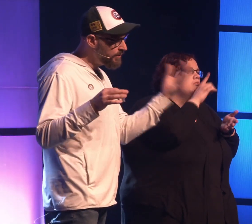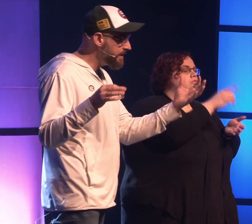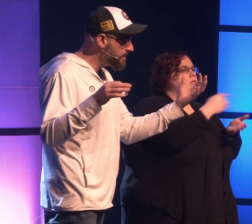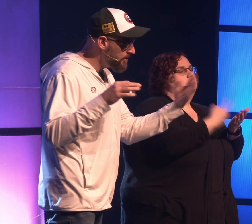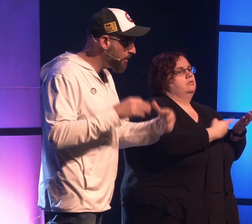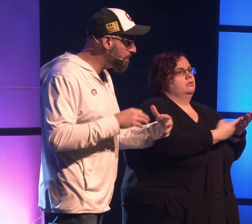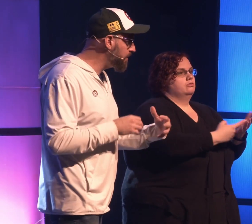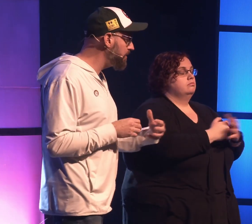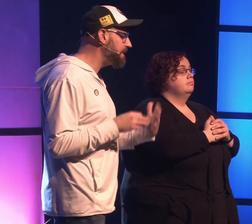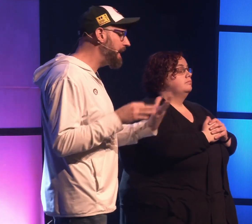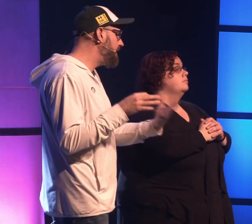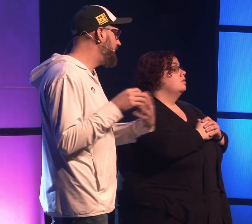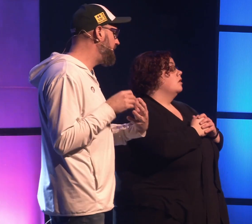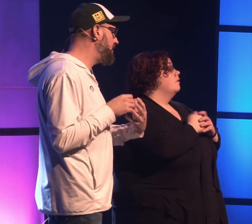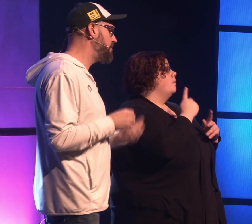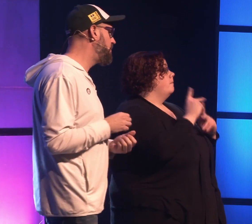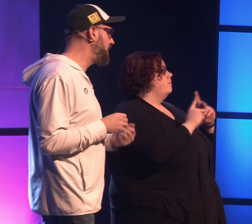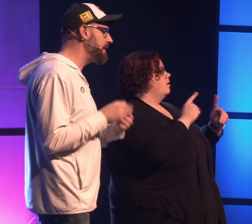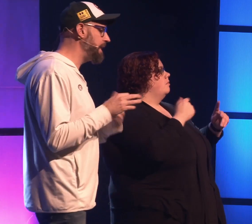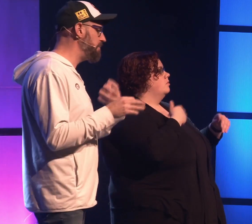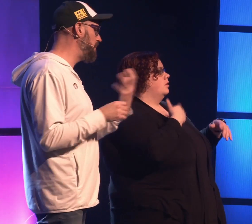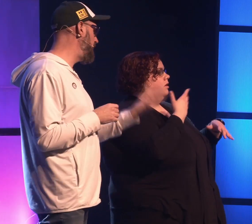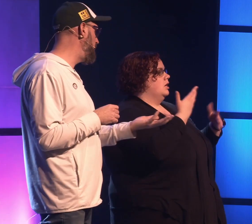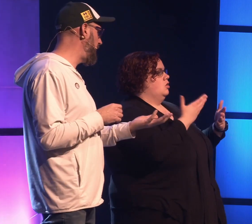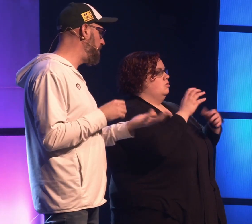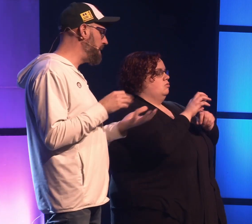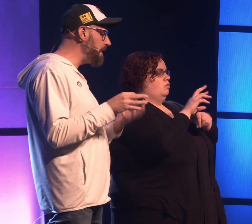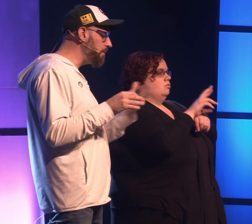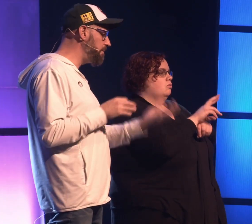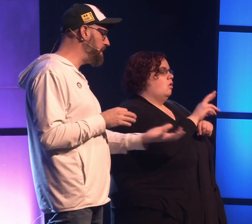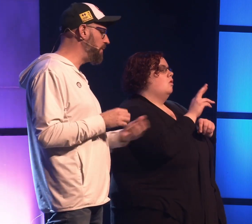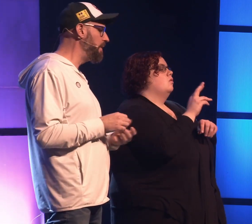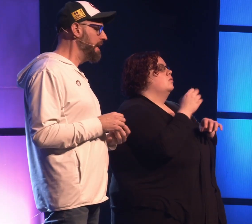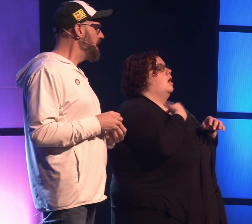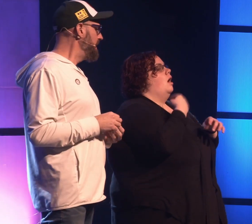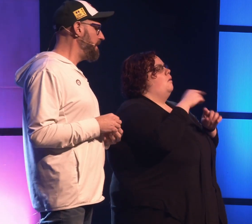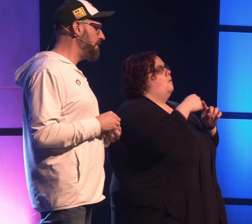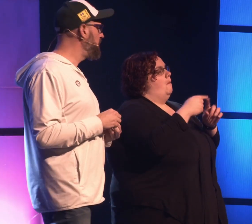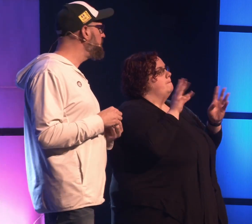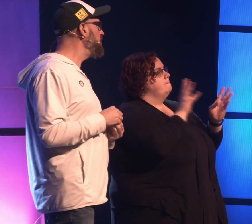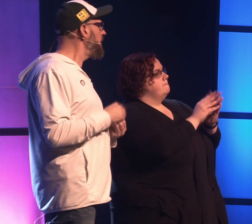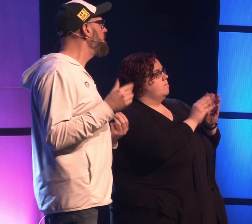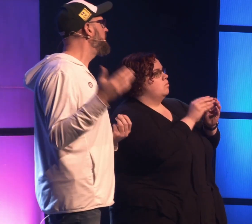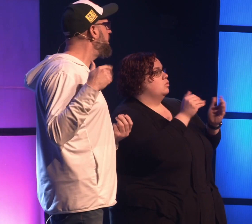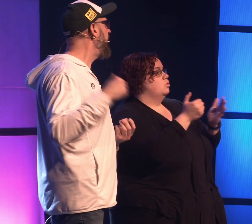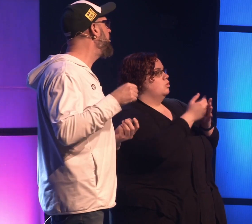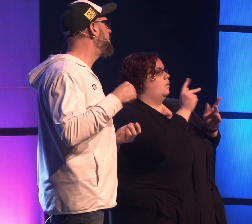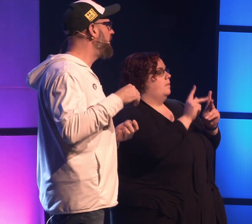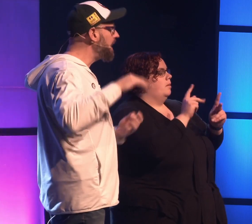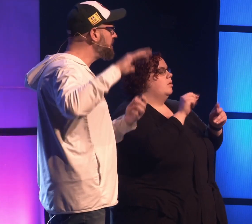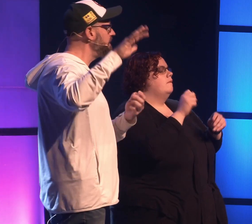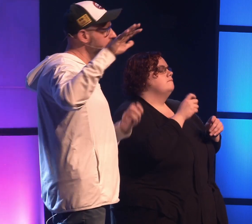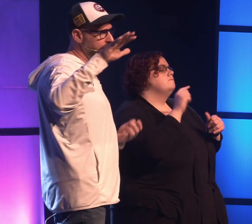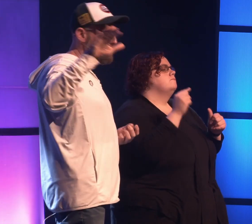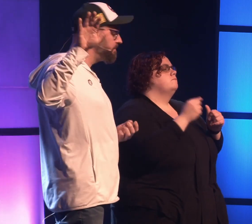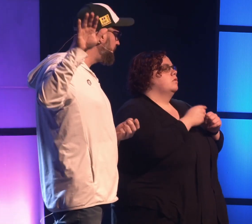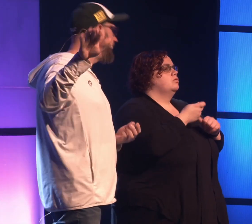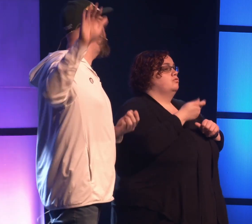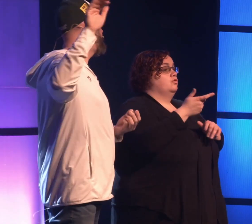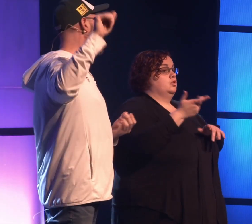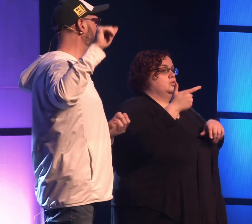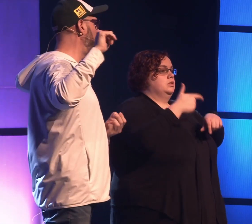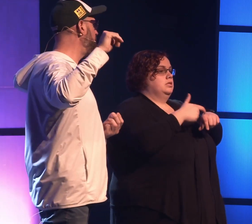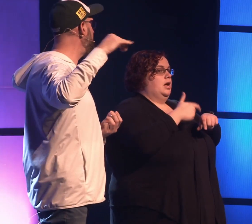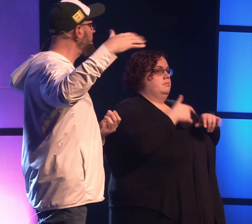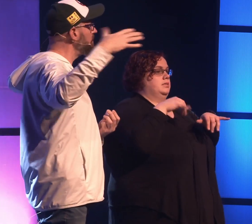know, for folks that show up at Crossroads, I get this story a lot of times when I'm meeting with people that the first few times they came, they actually like